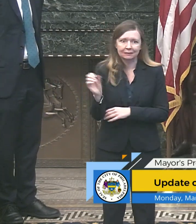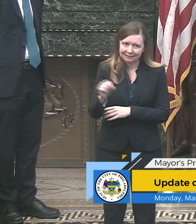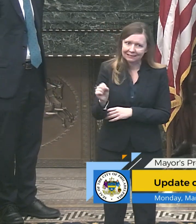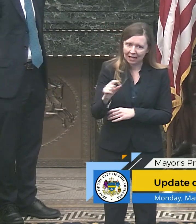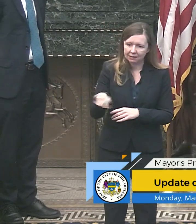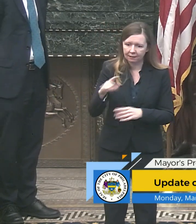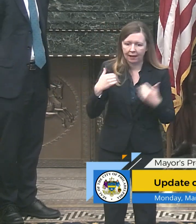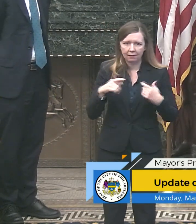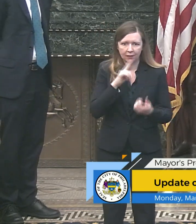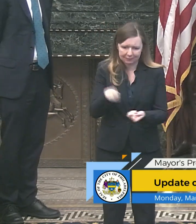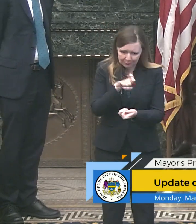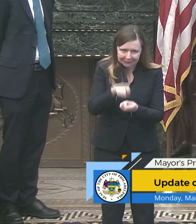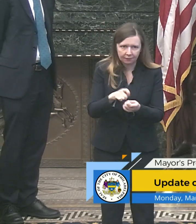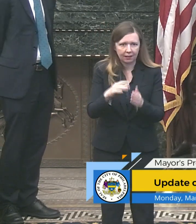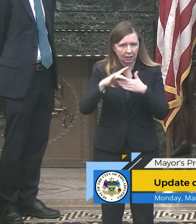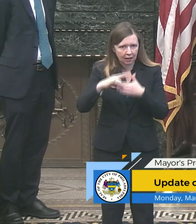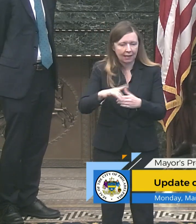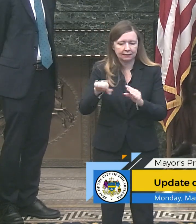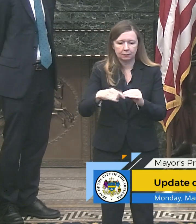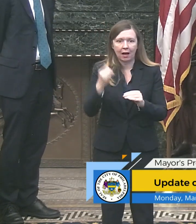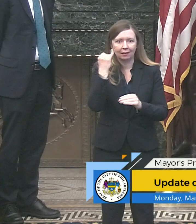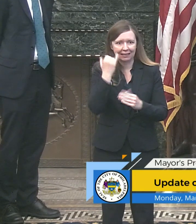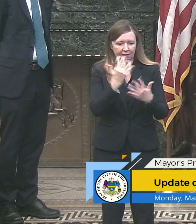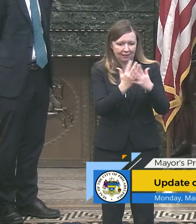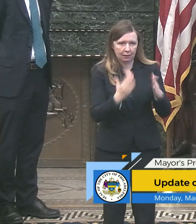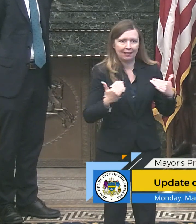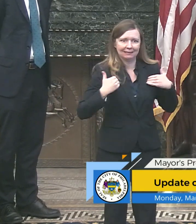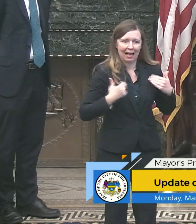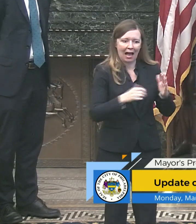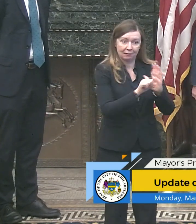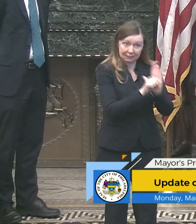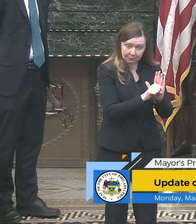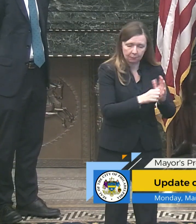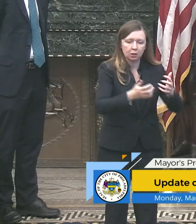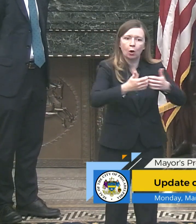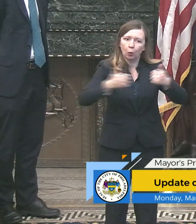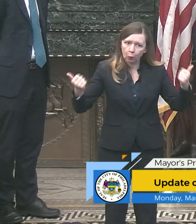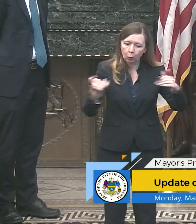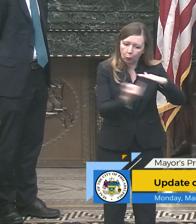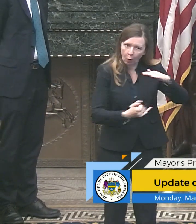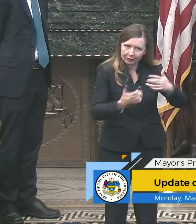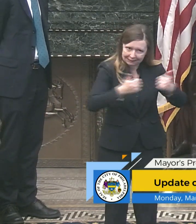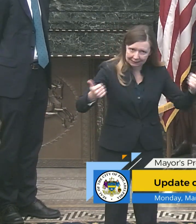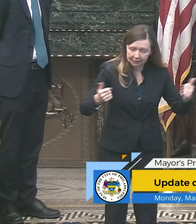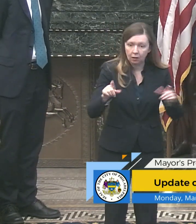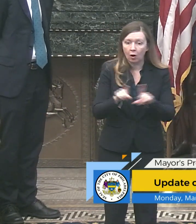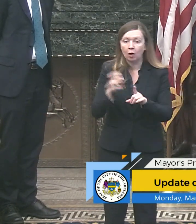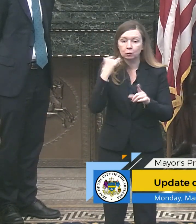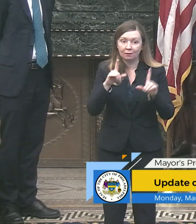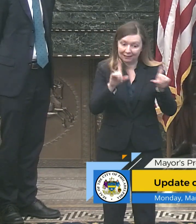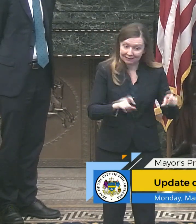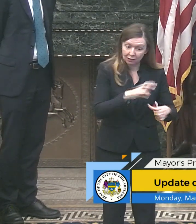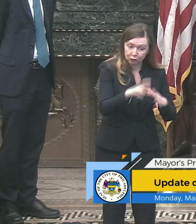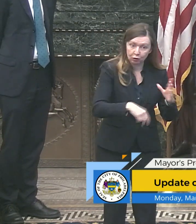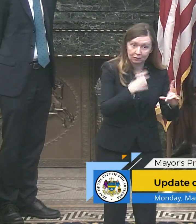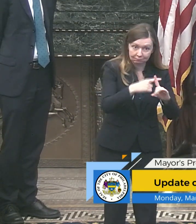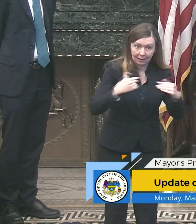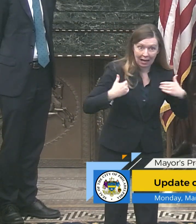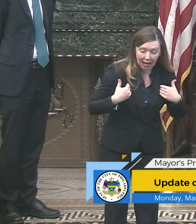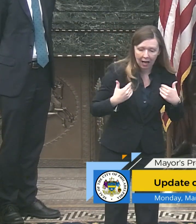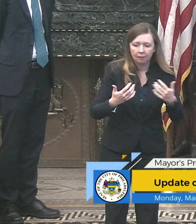who show symptoms, who would then be quarantined at a separate facility, as well as those who test positive, and